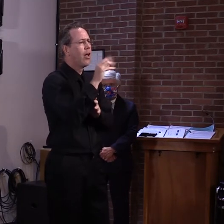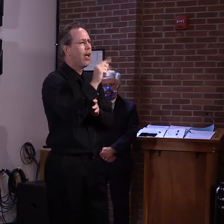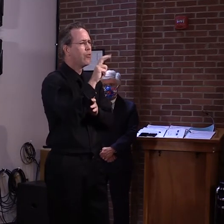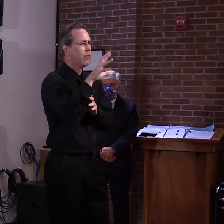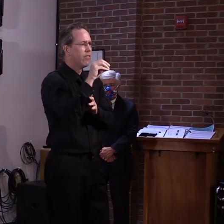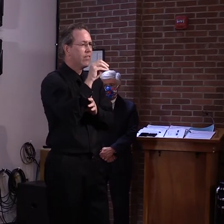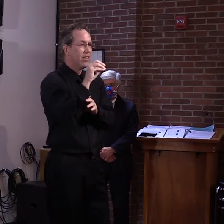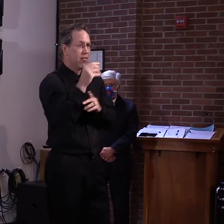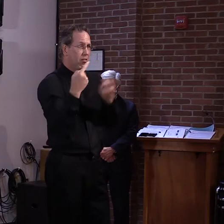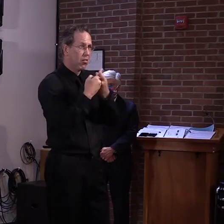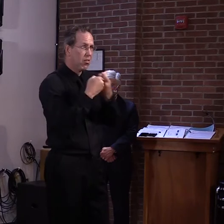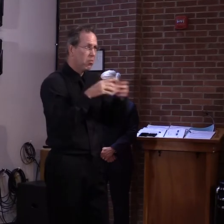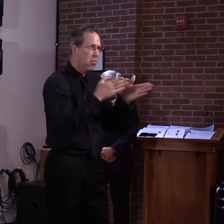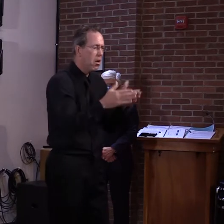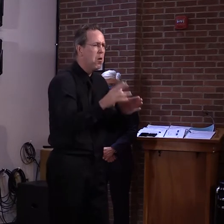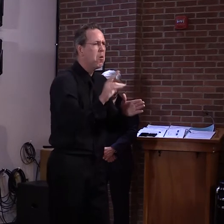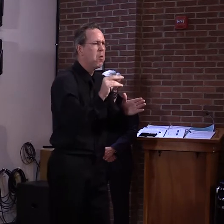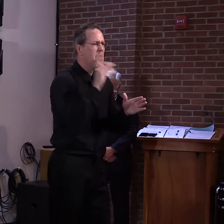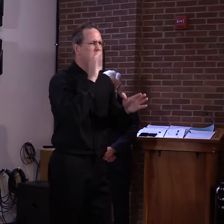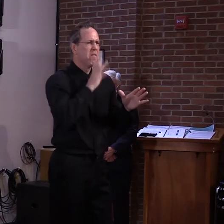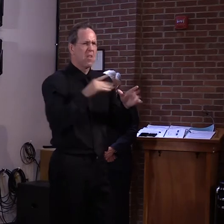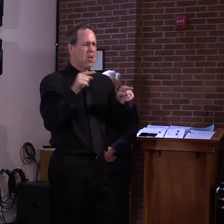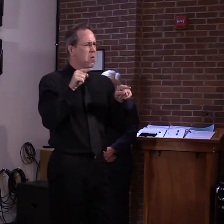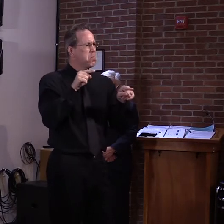she might be able to clear that up a little bit further.